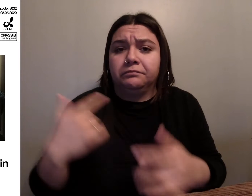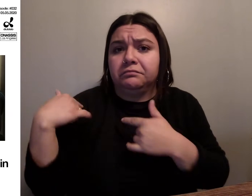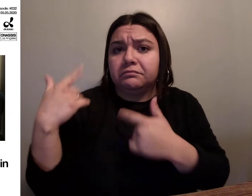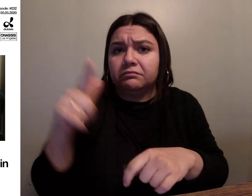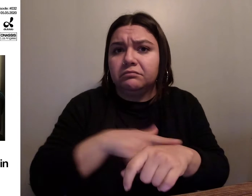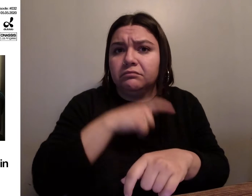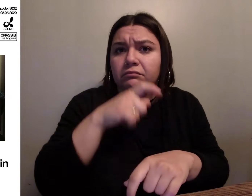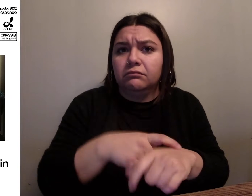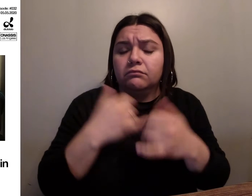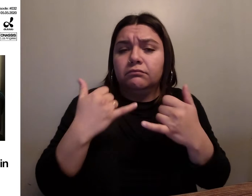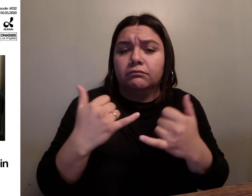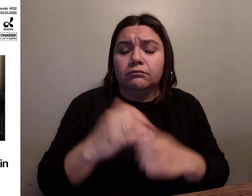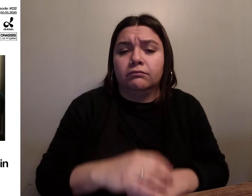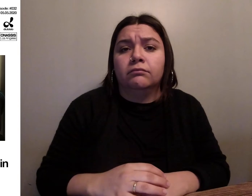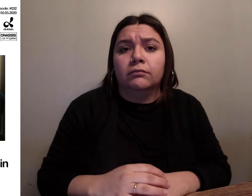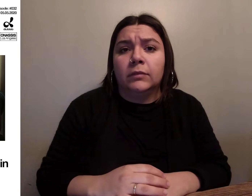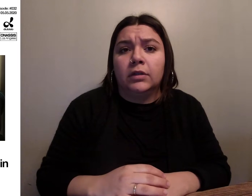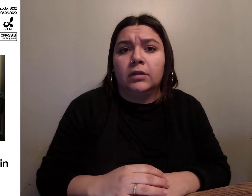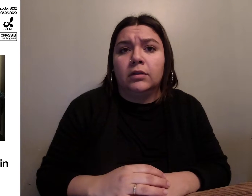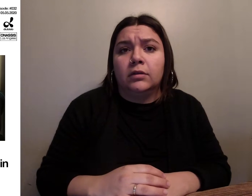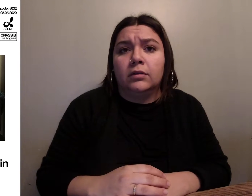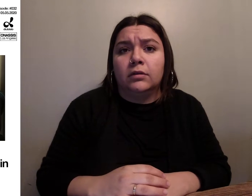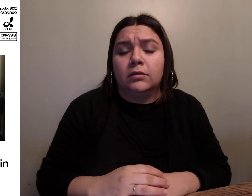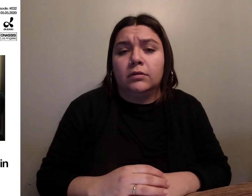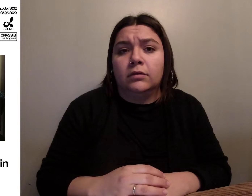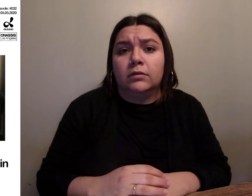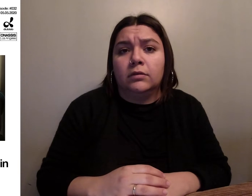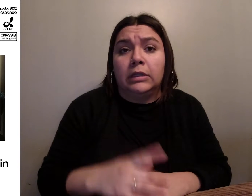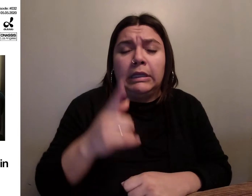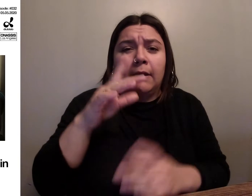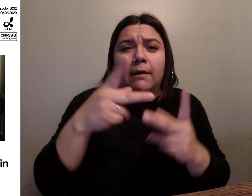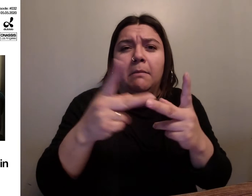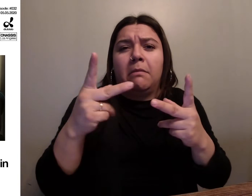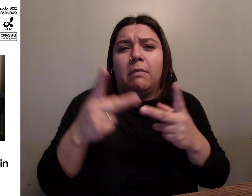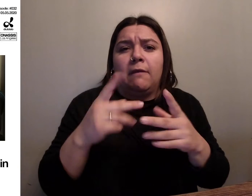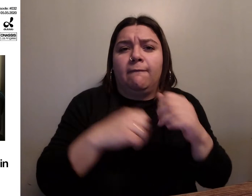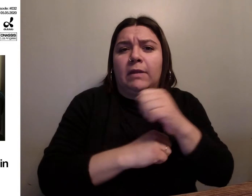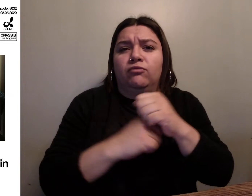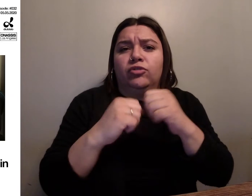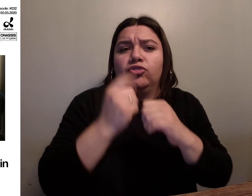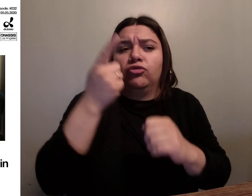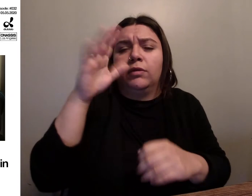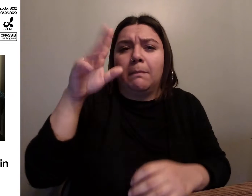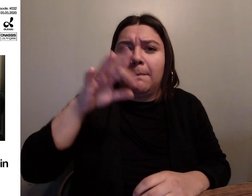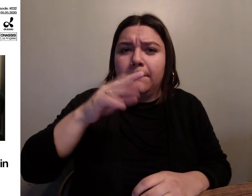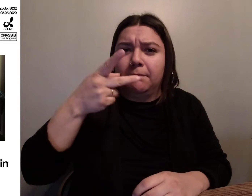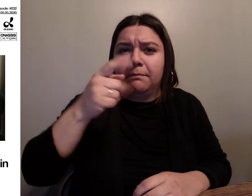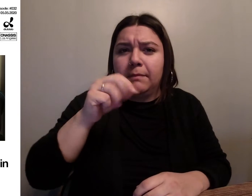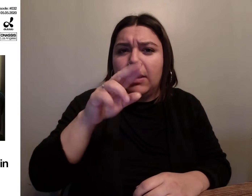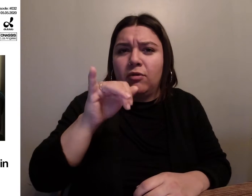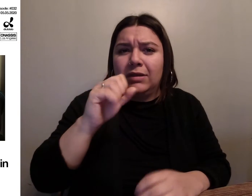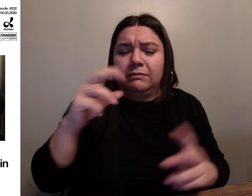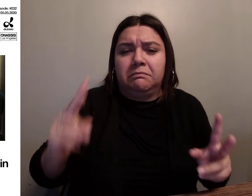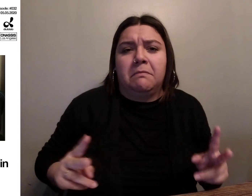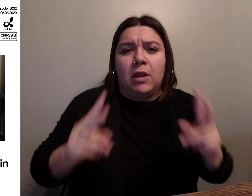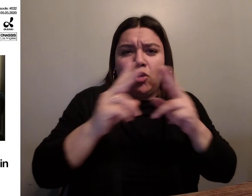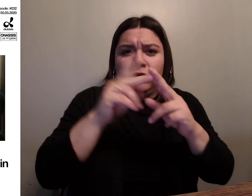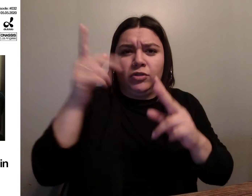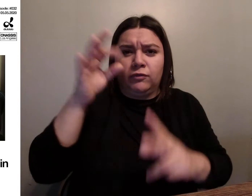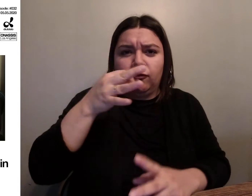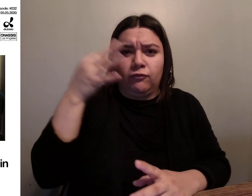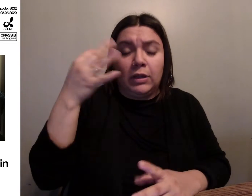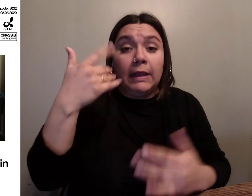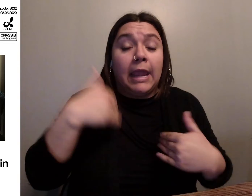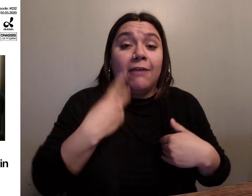Paris. And they have two complete copies of my